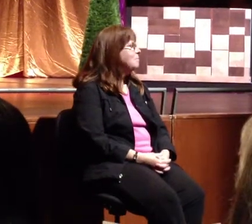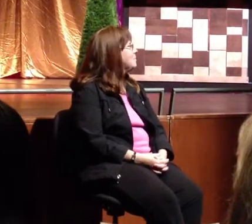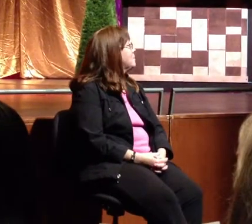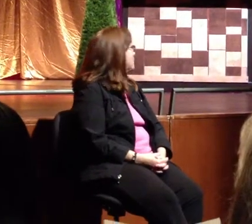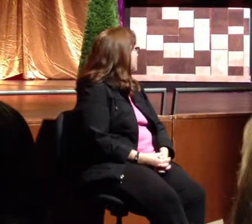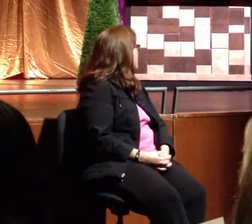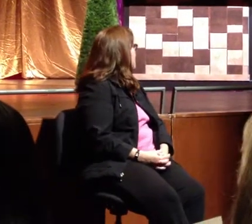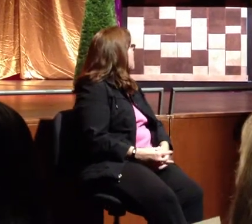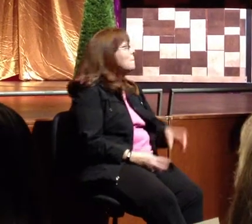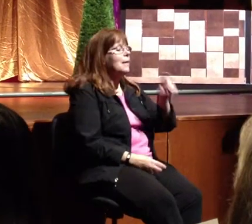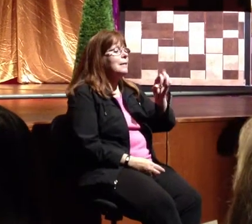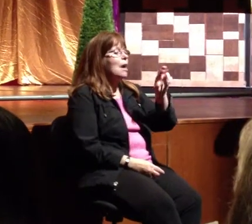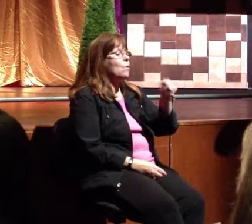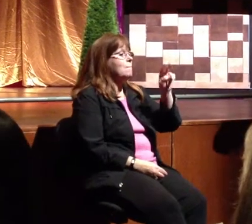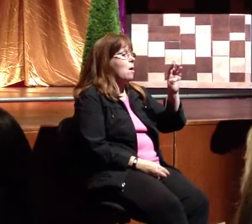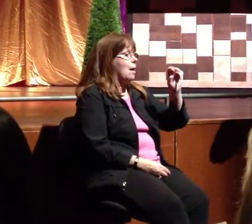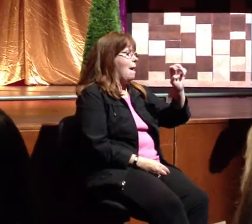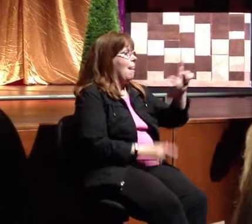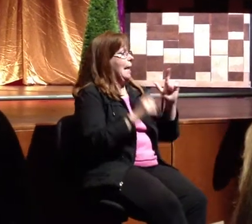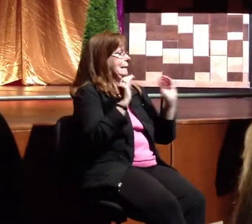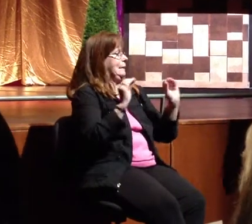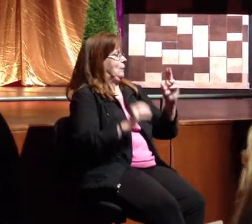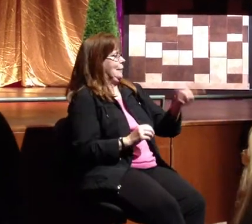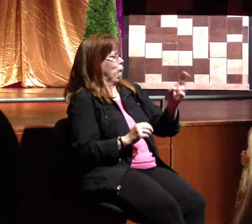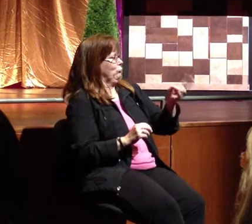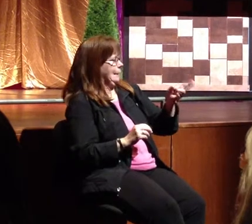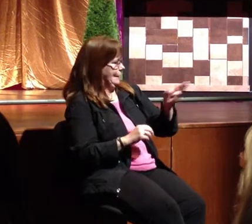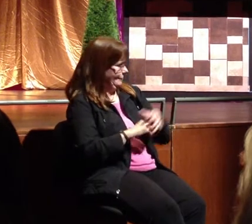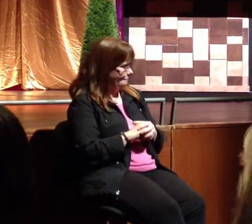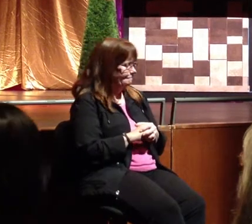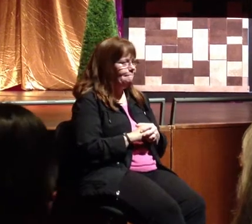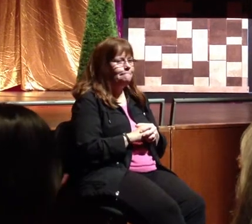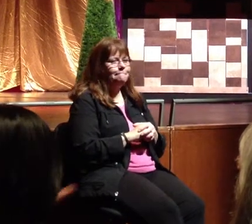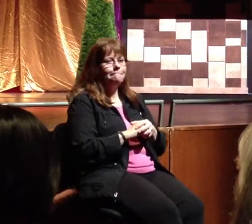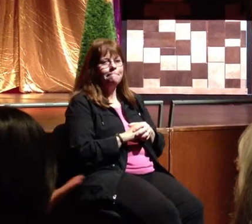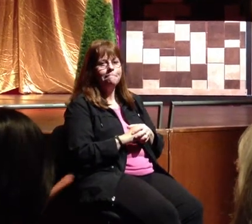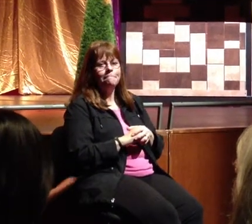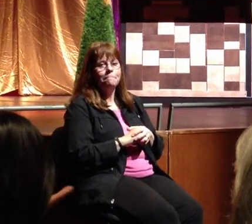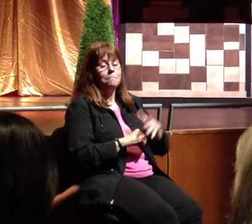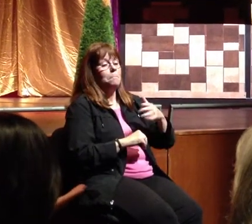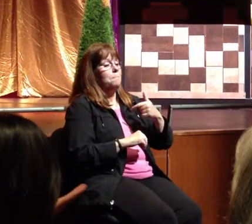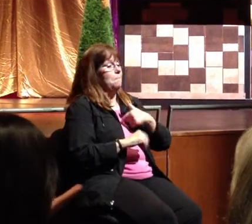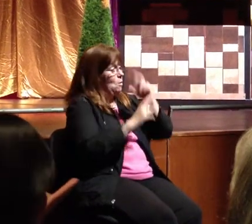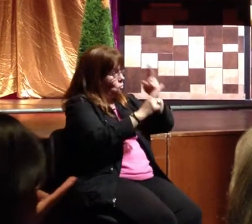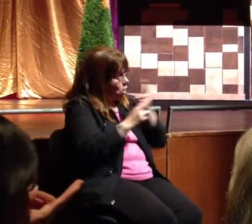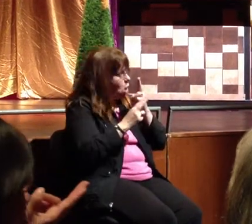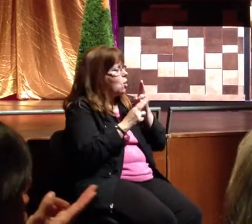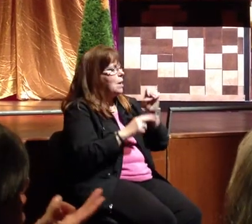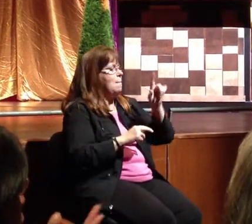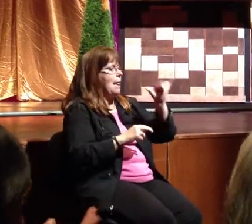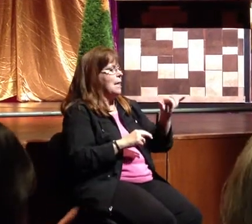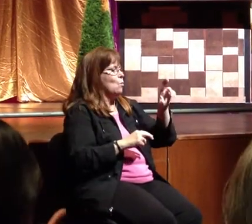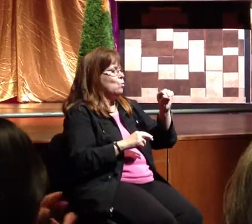Hello, good evening. My name is Darren Barnell, and I teach in the history department. And it's my honor tonight to present Emily